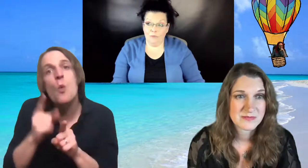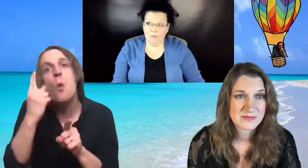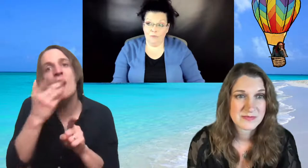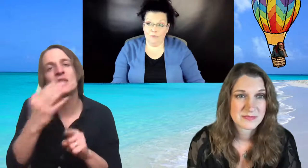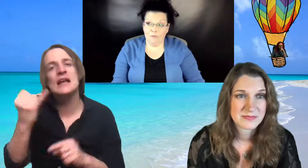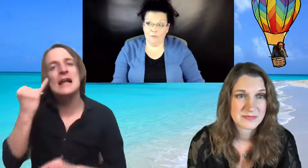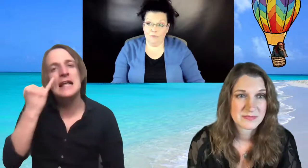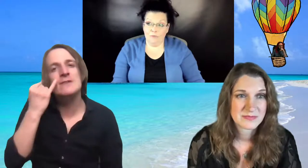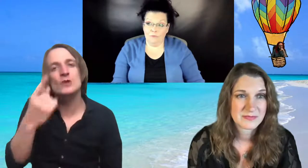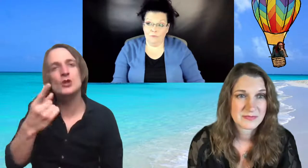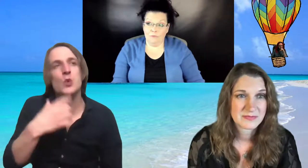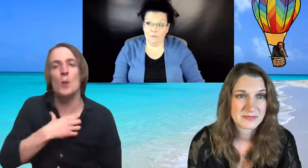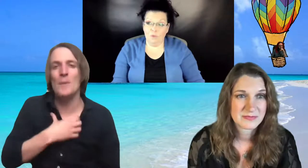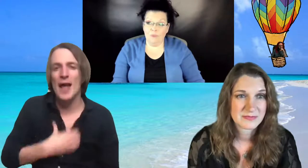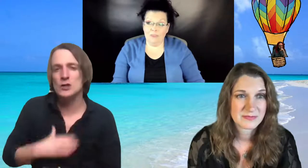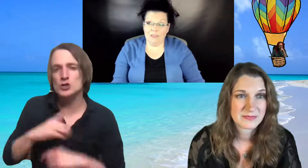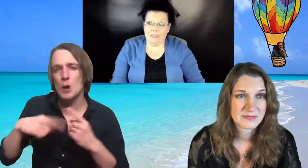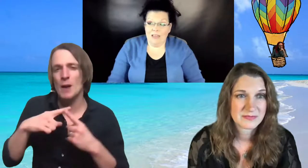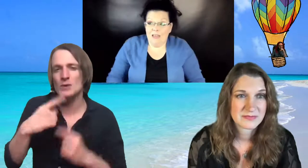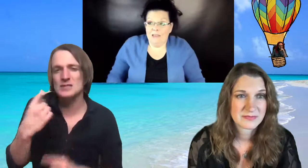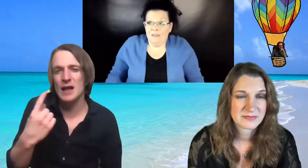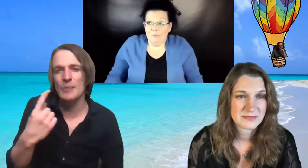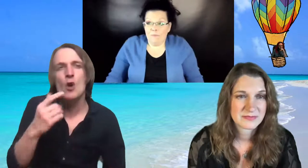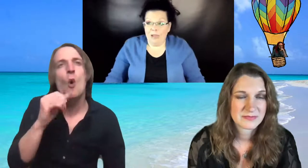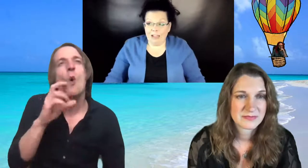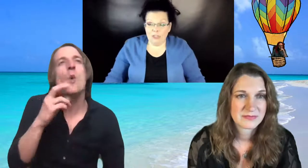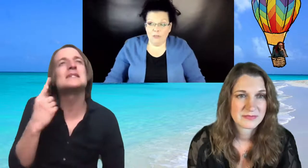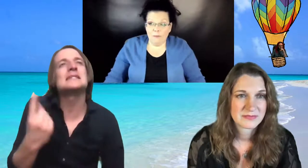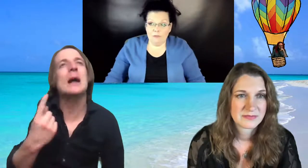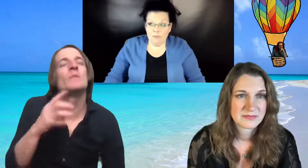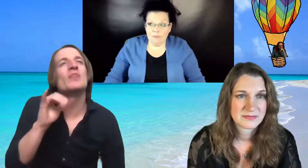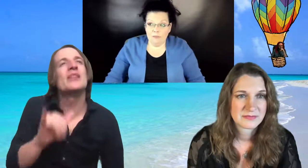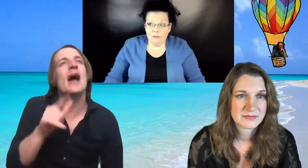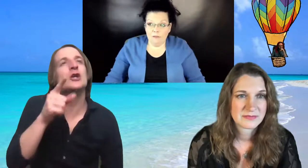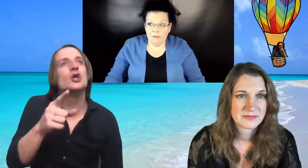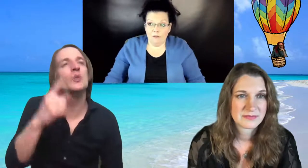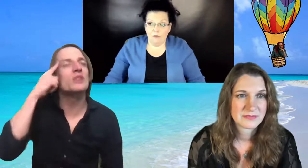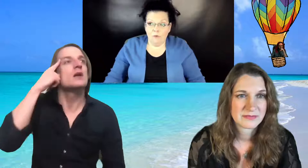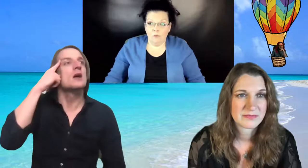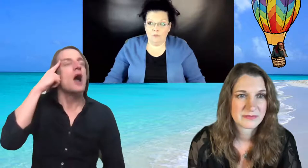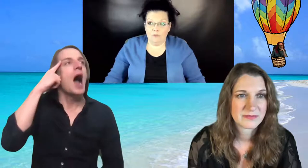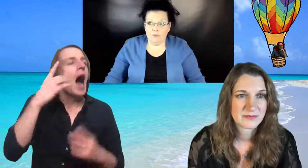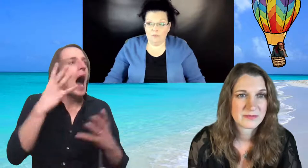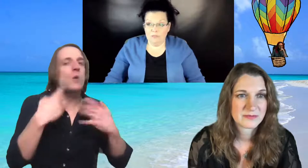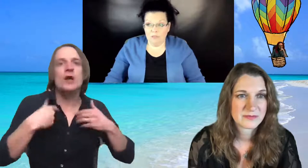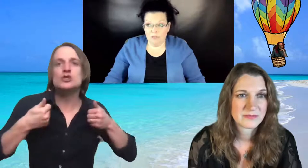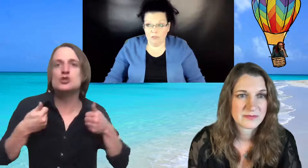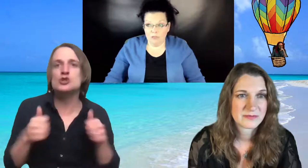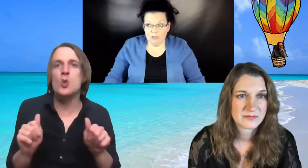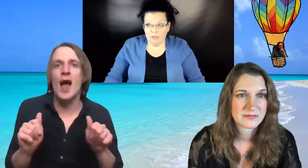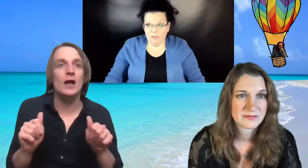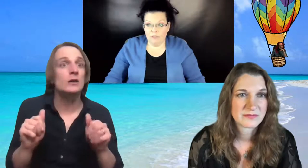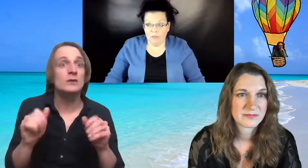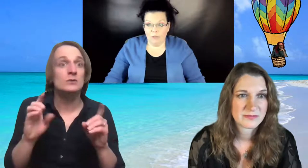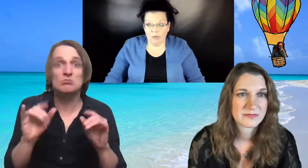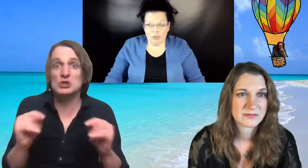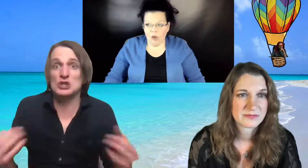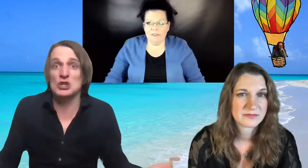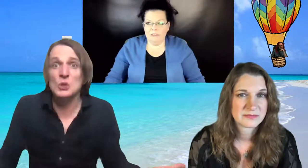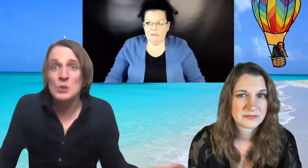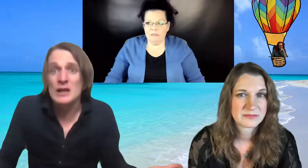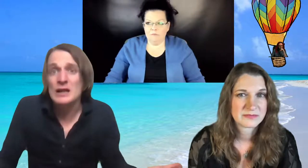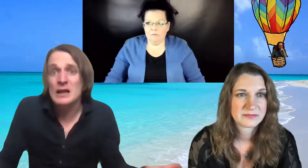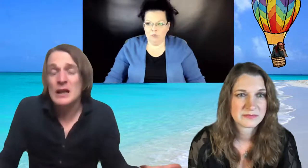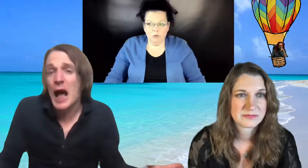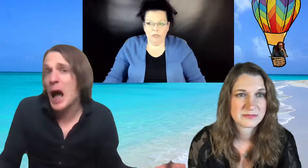know, one thing is that if you're passionate about something, or there's something that you just feel like, I want to